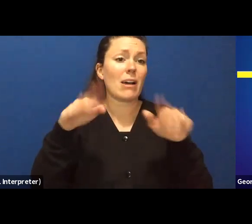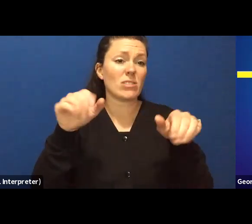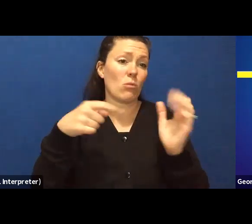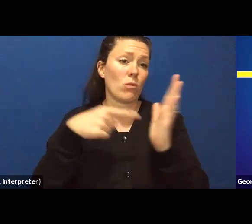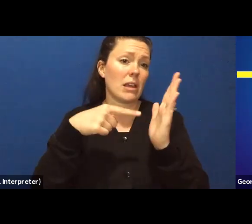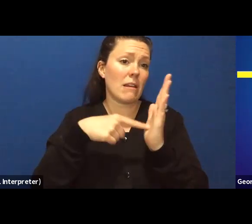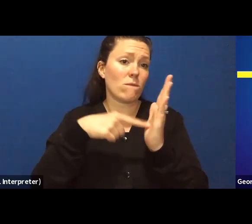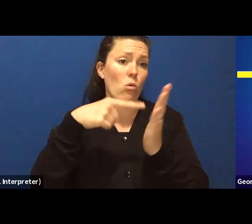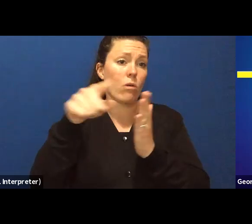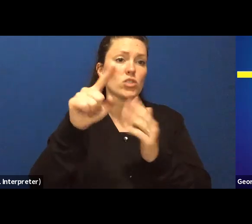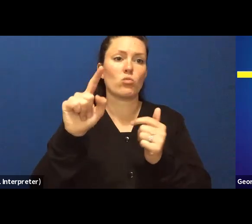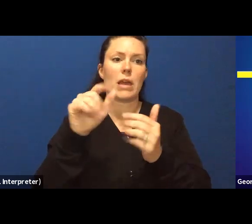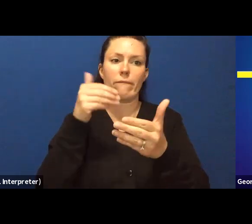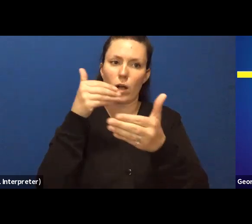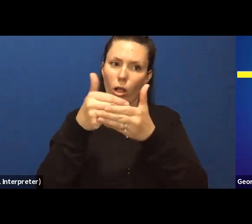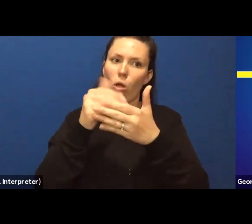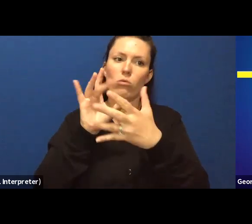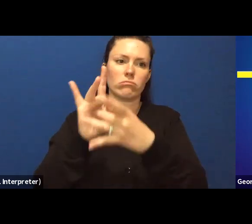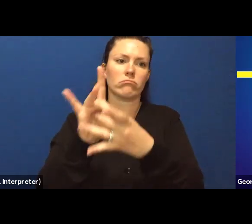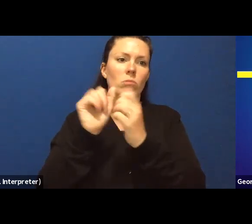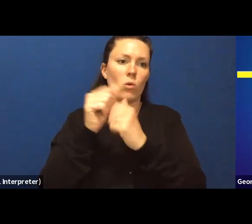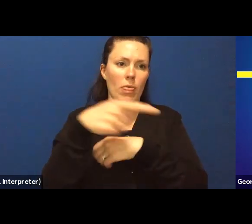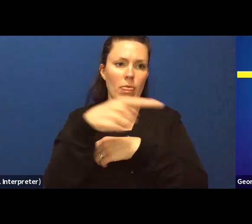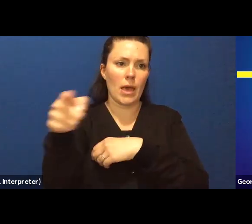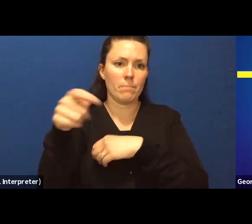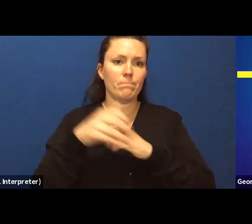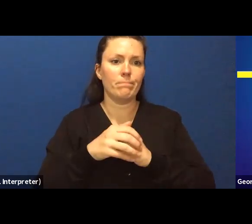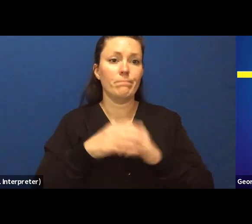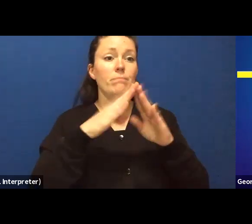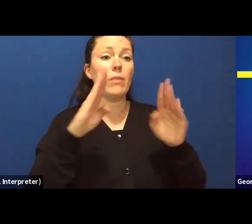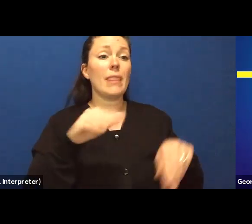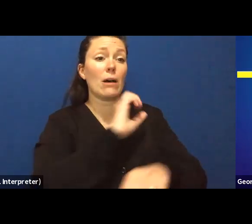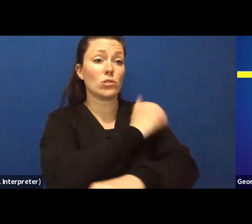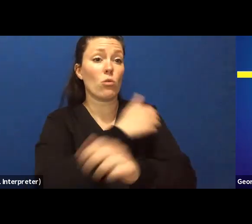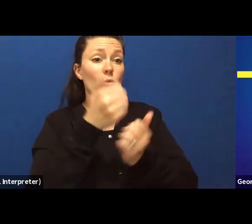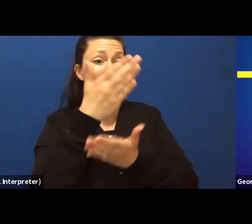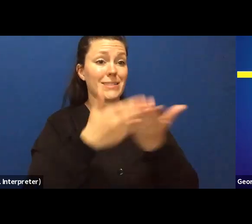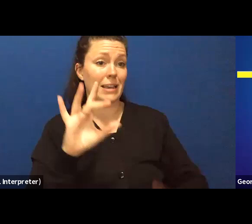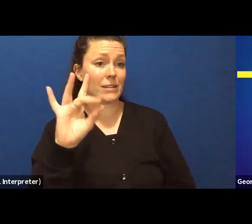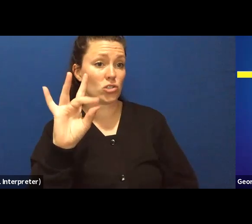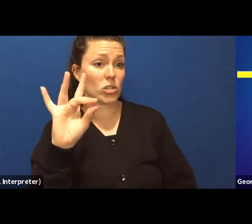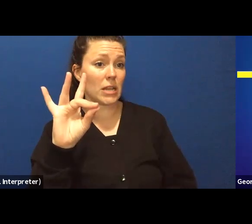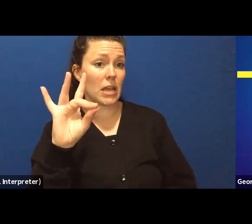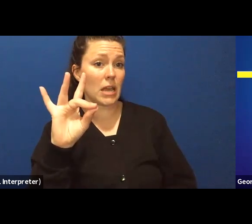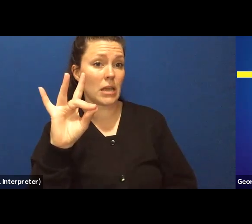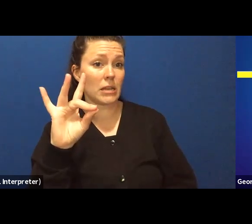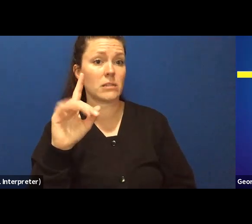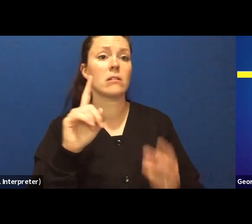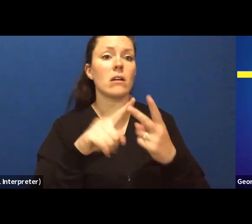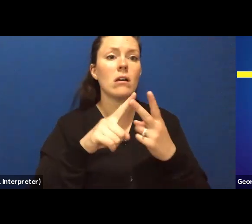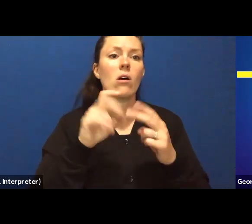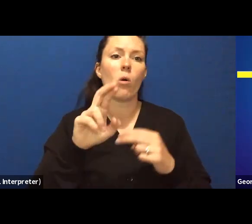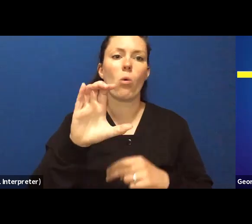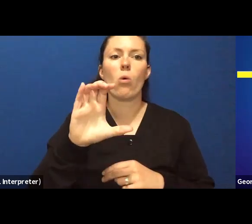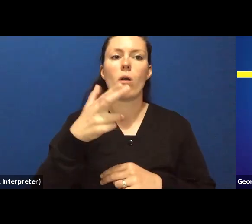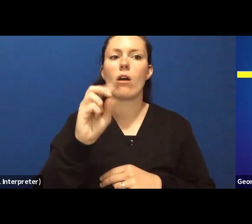close relationship with them. The housing authority with the Section 8 vouchers, or, you know, choice vouchers, as we call them.